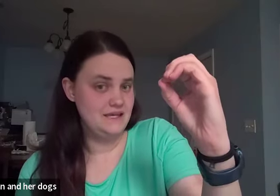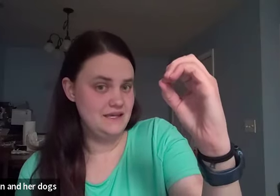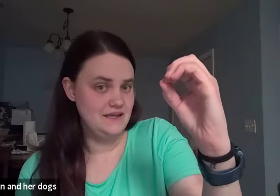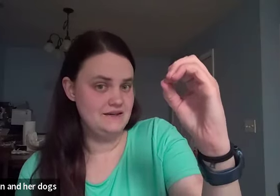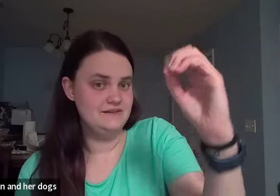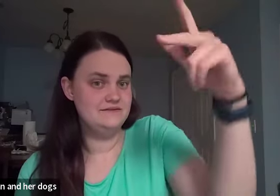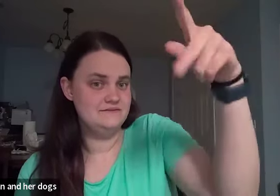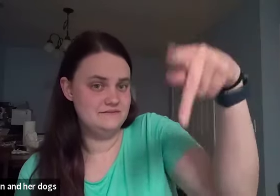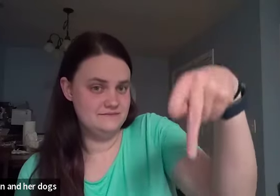P,